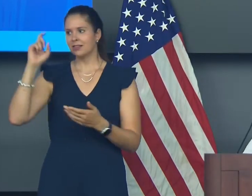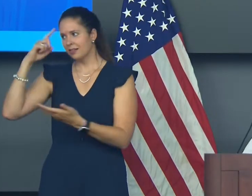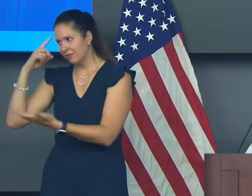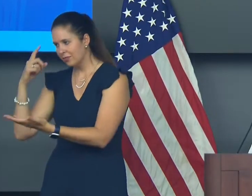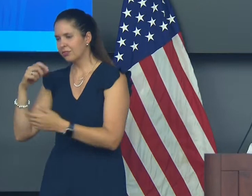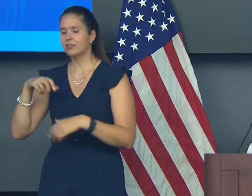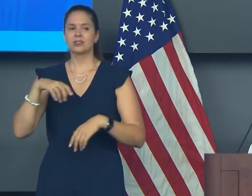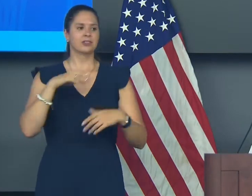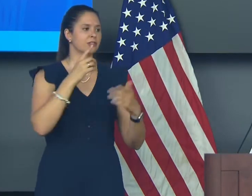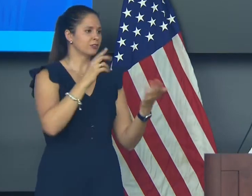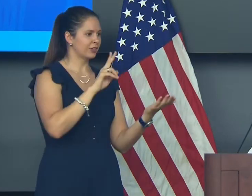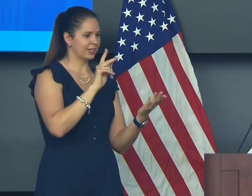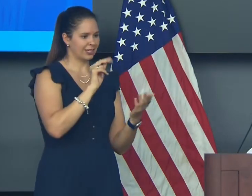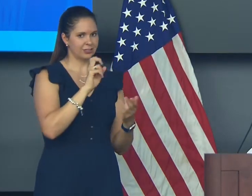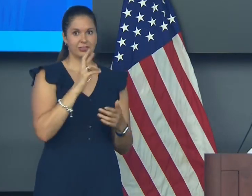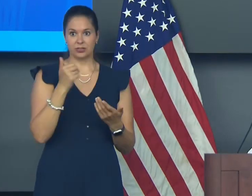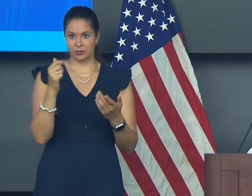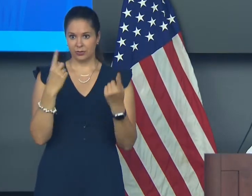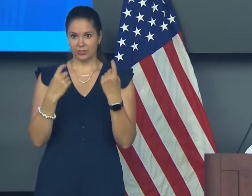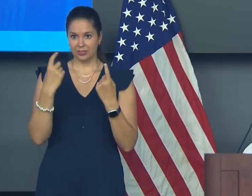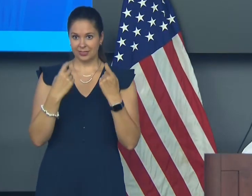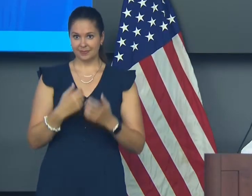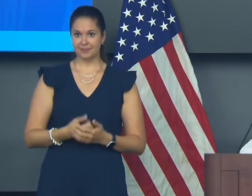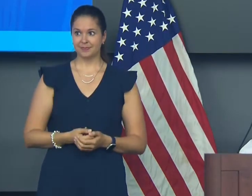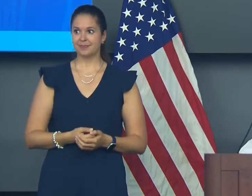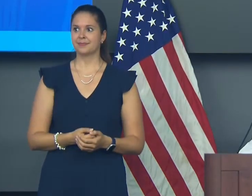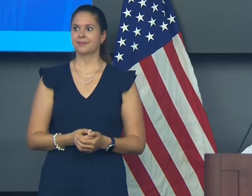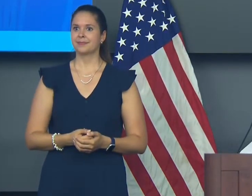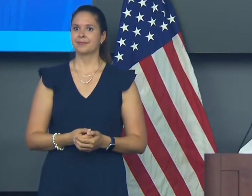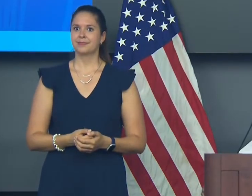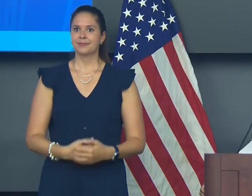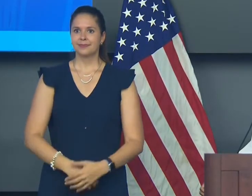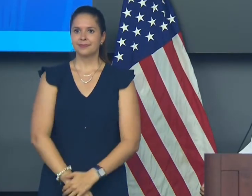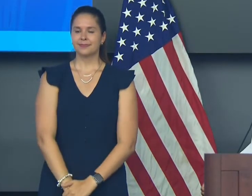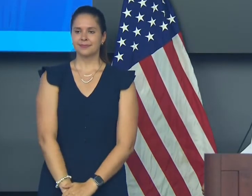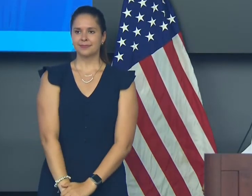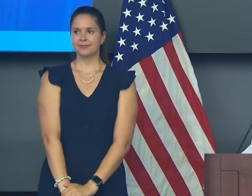and Dr. Cantor. Any questions?